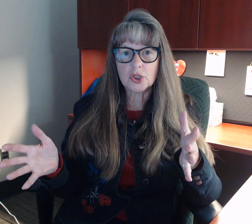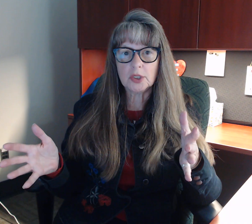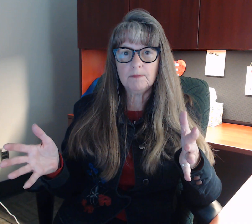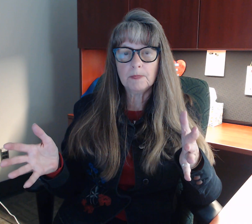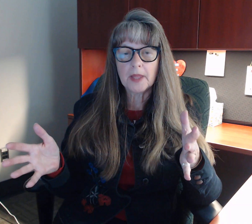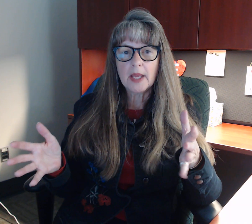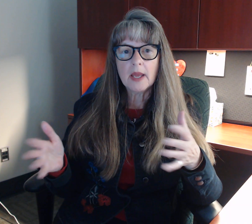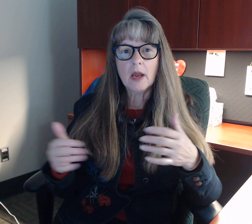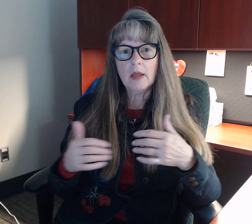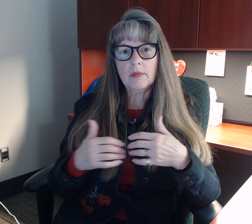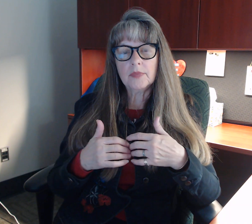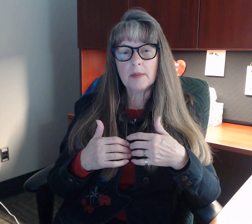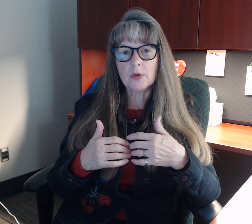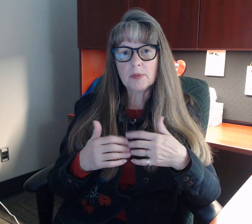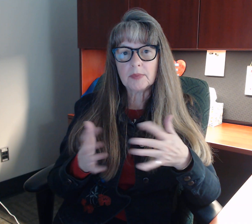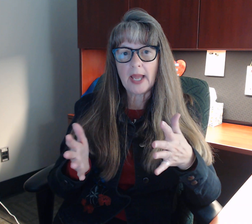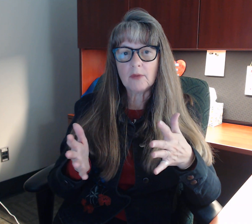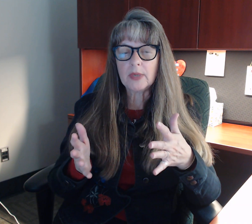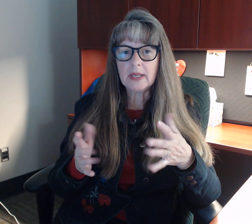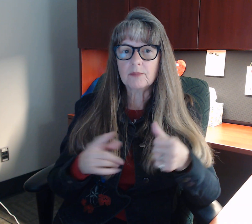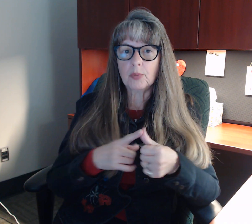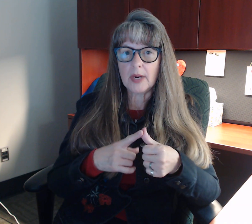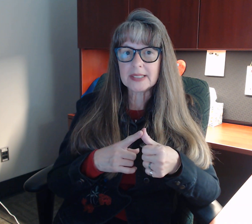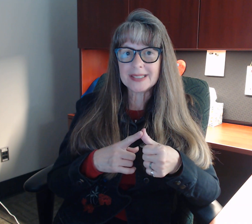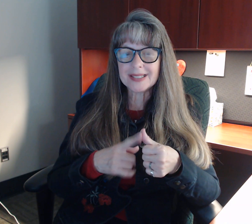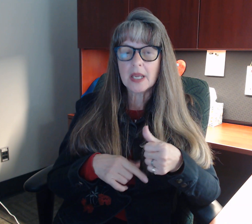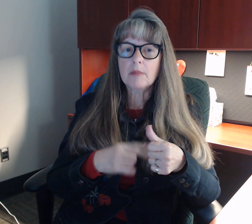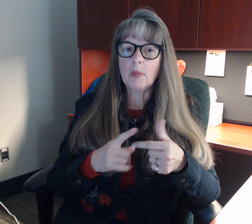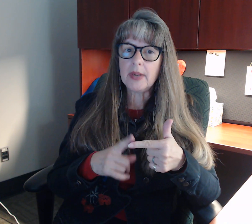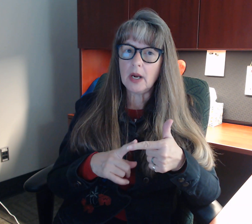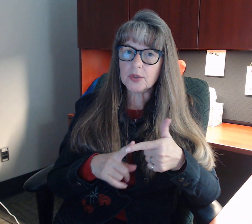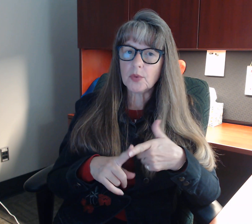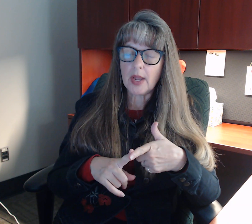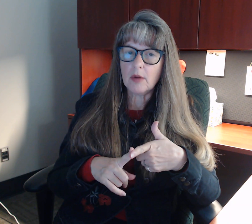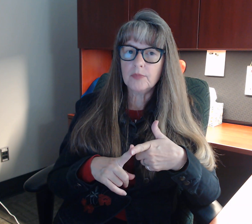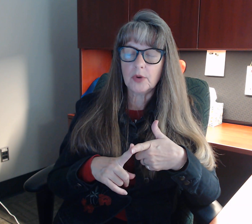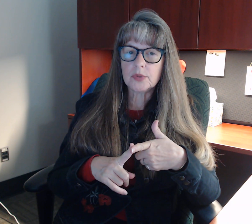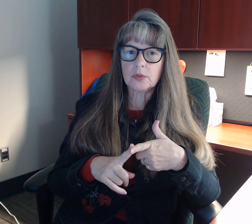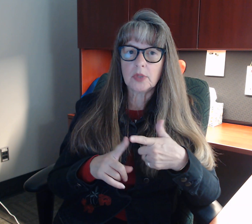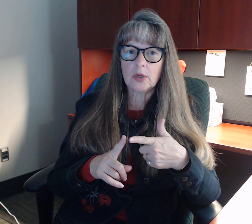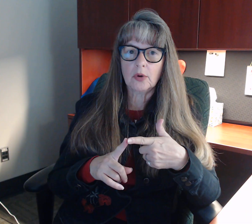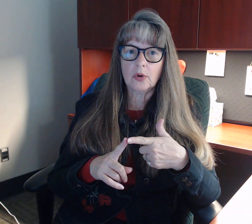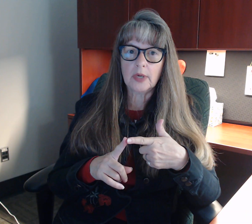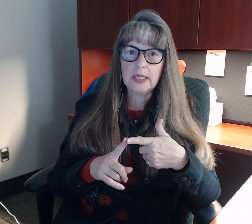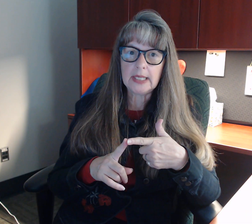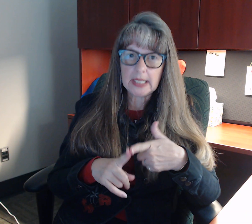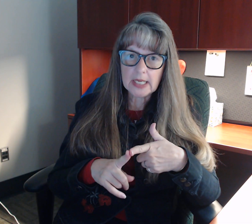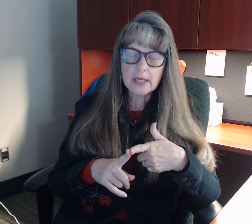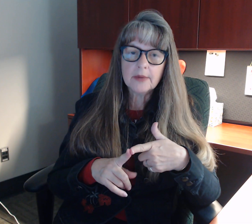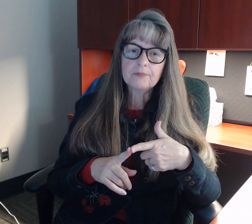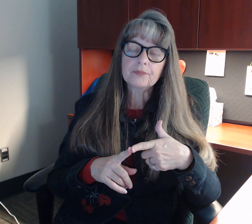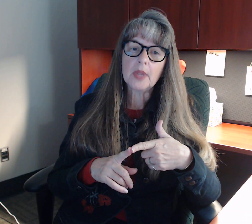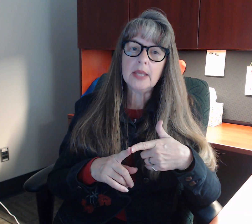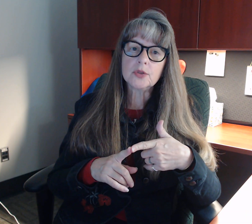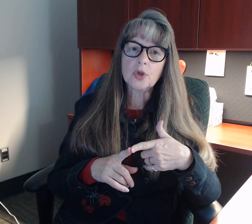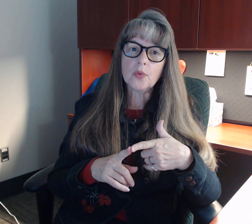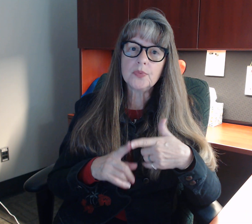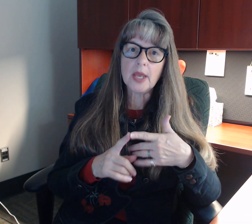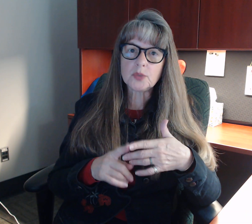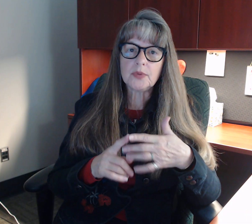tradition and that most people have, we give presents, but we also help those that are in need. And so that's what they